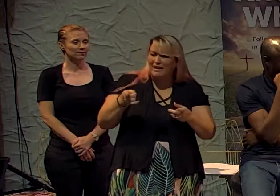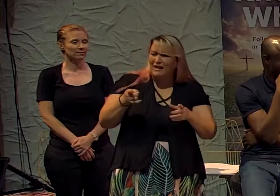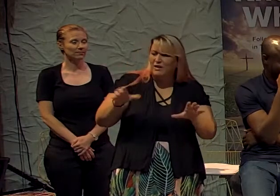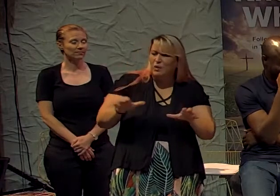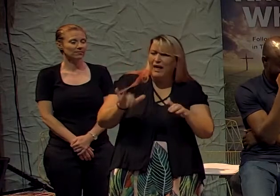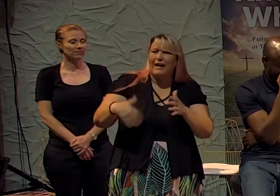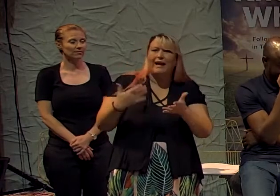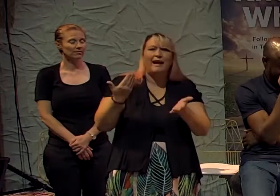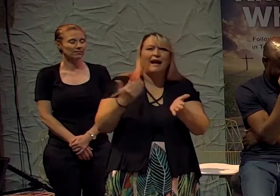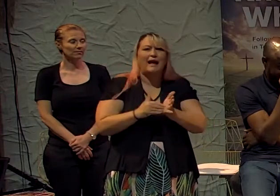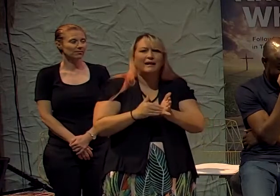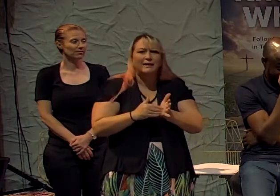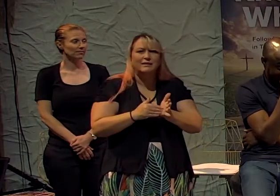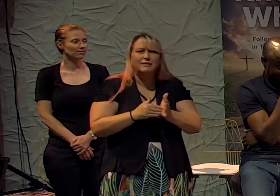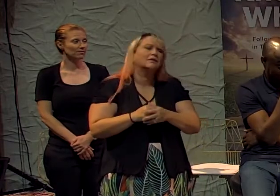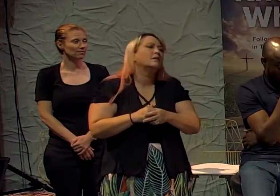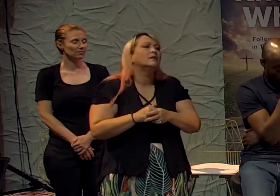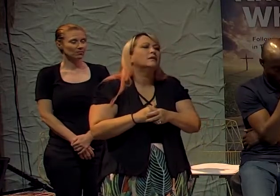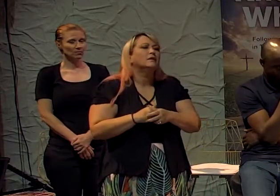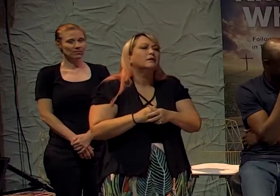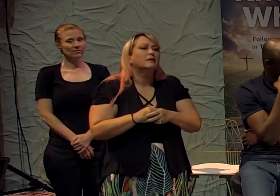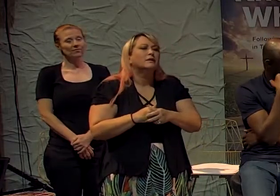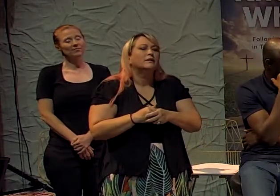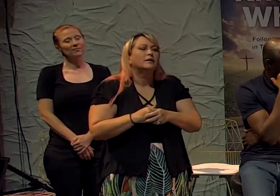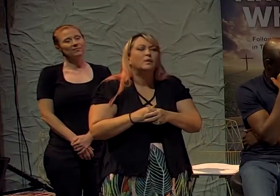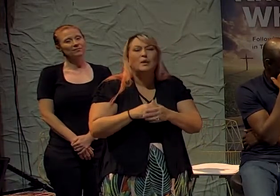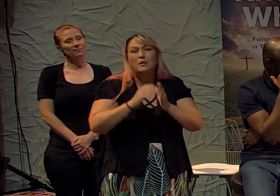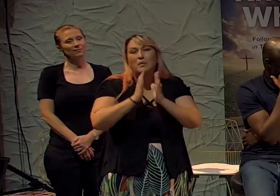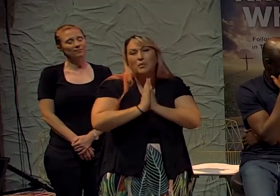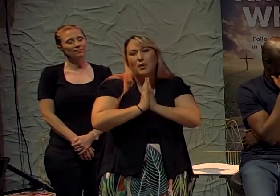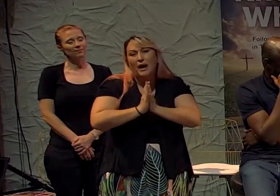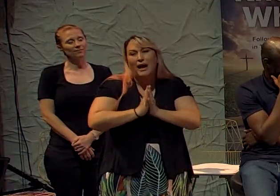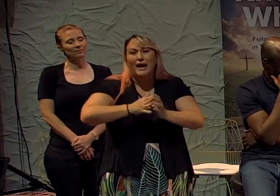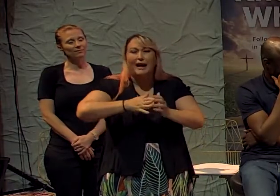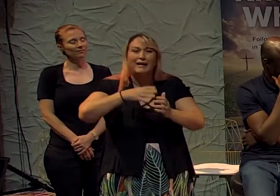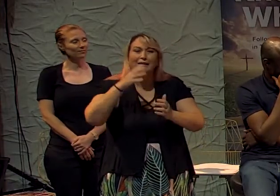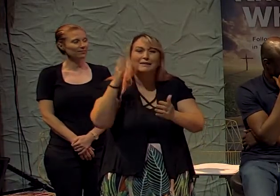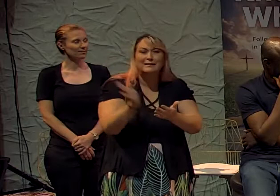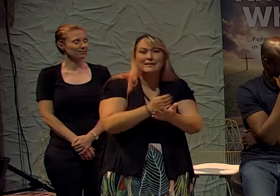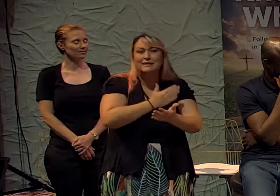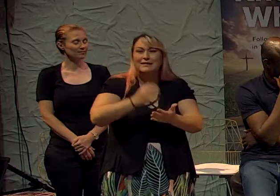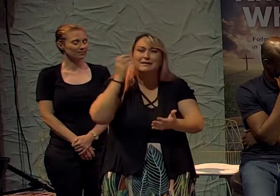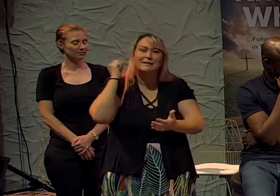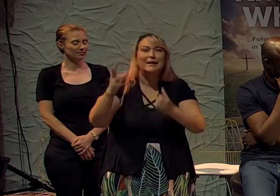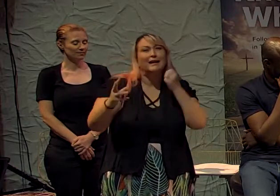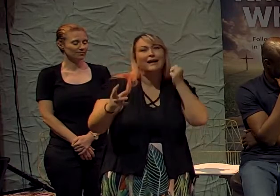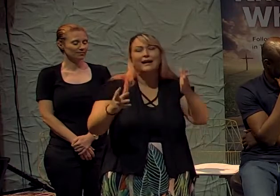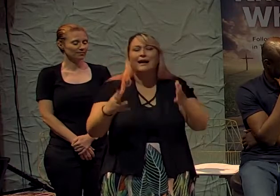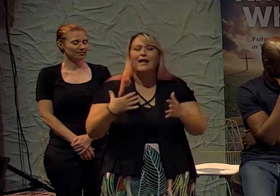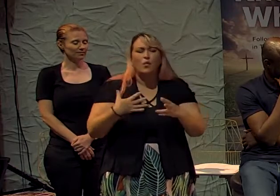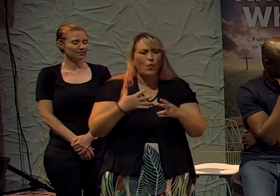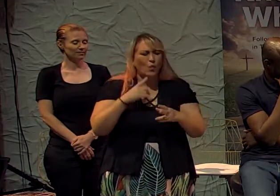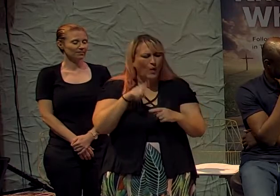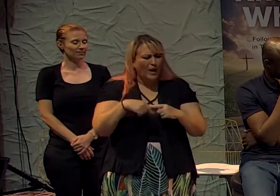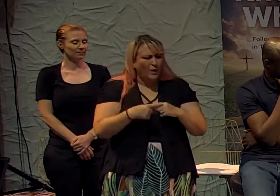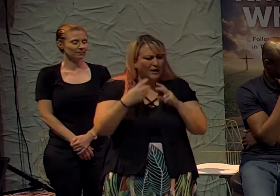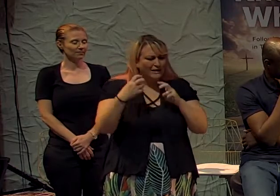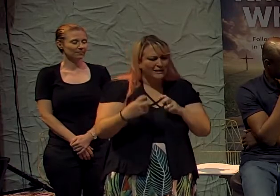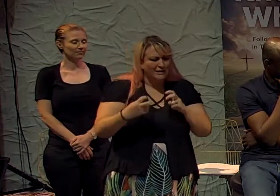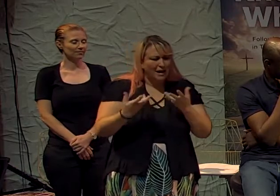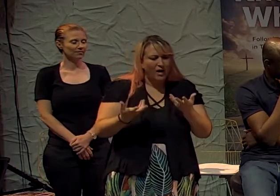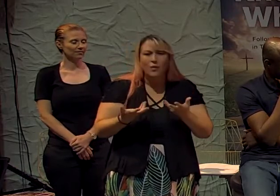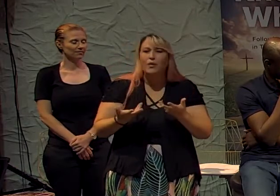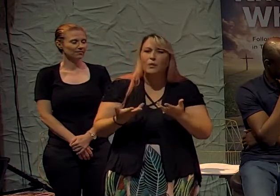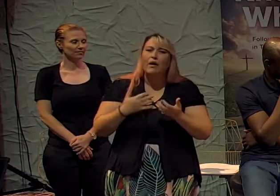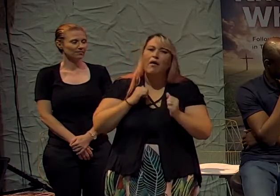And we would pray and we would sing, and it just became such a fun time that they were like, when are we going to sit down? You know, they would make it a blast, and we all